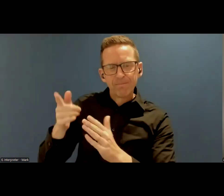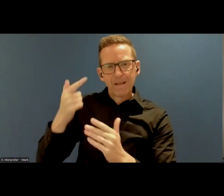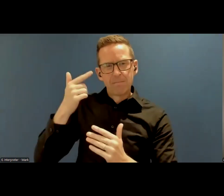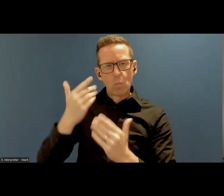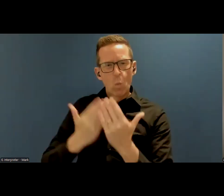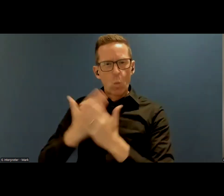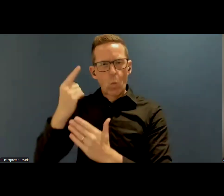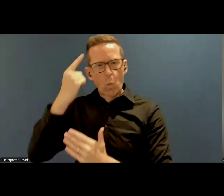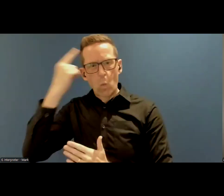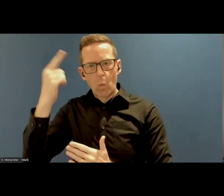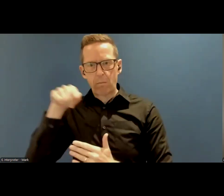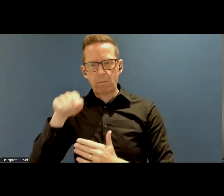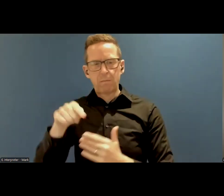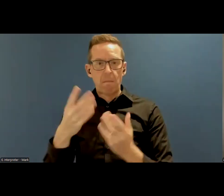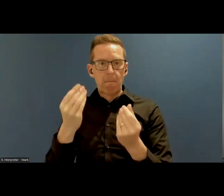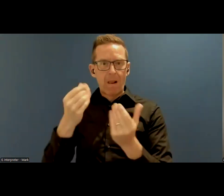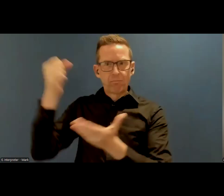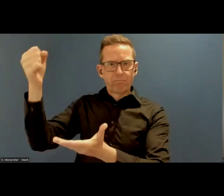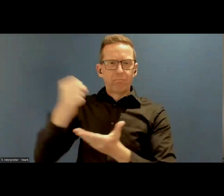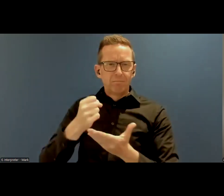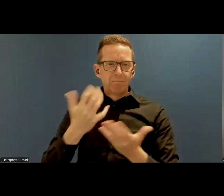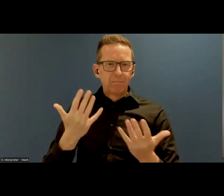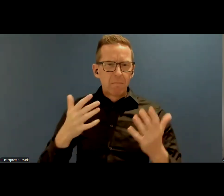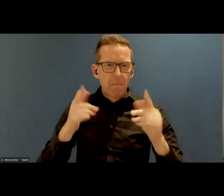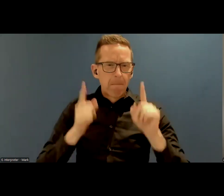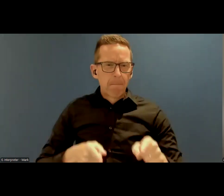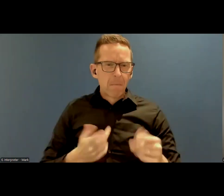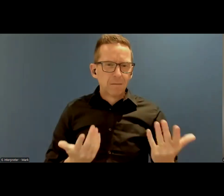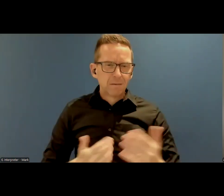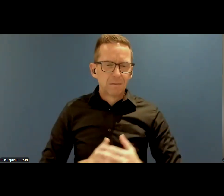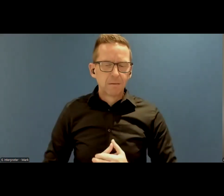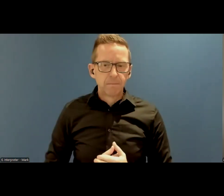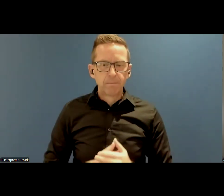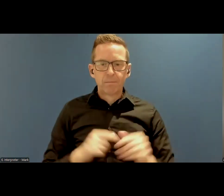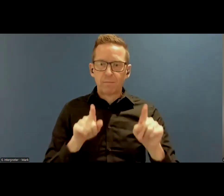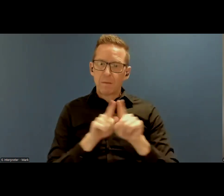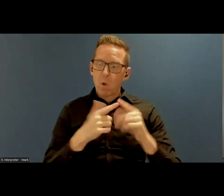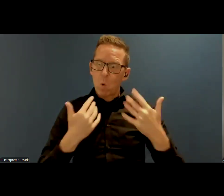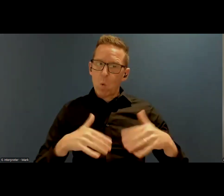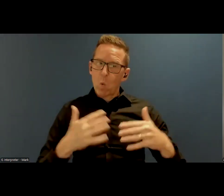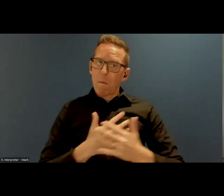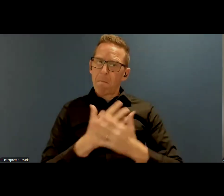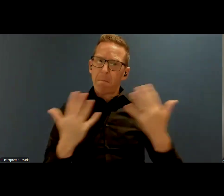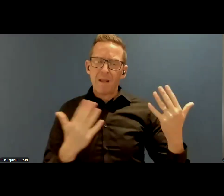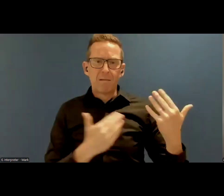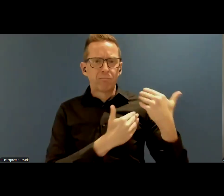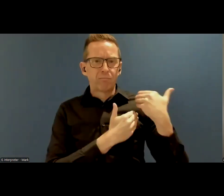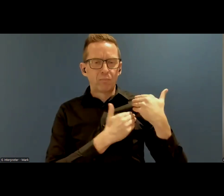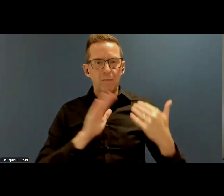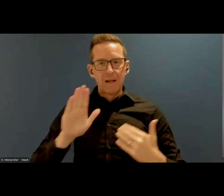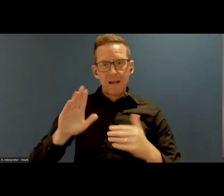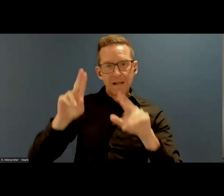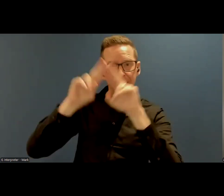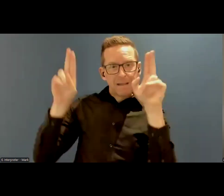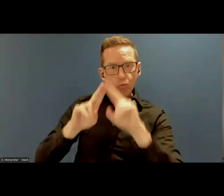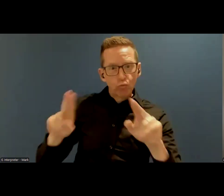and investment. And indeed, there is a huge role that international cooperation plays when it